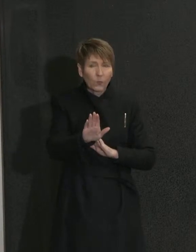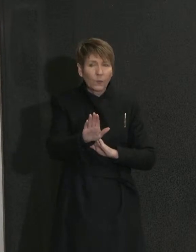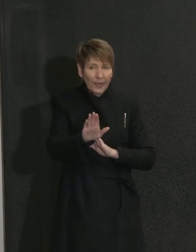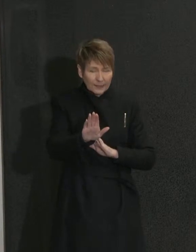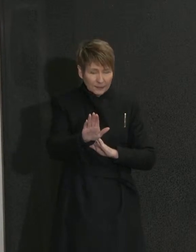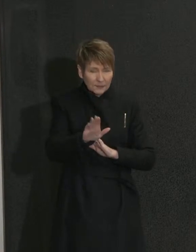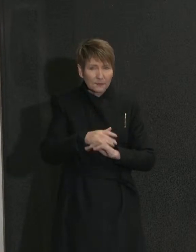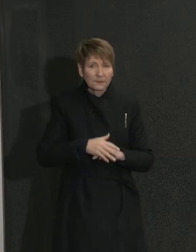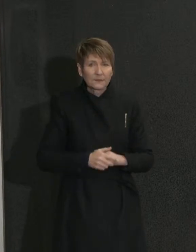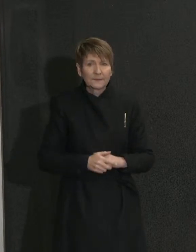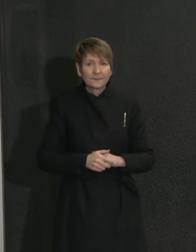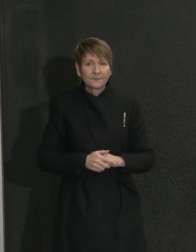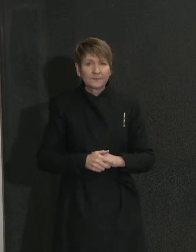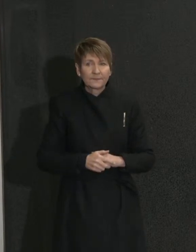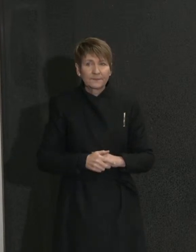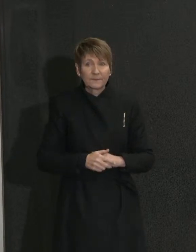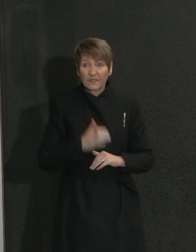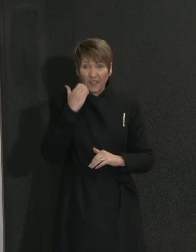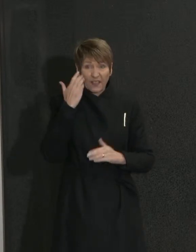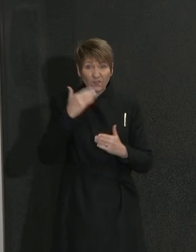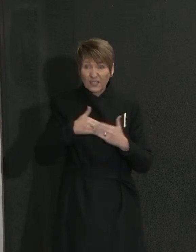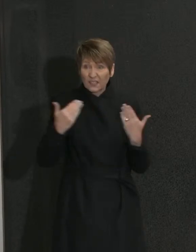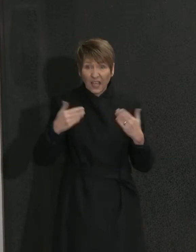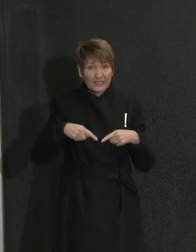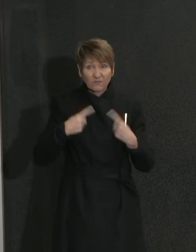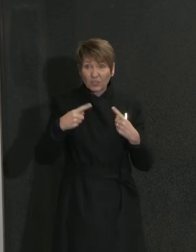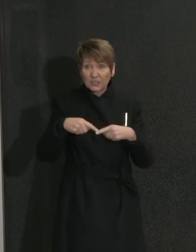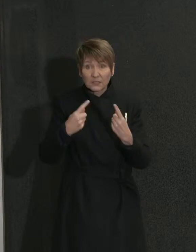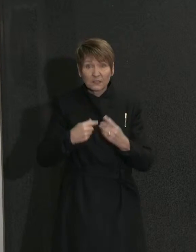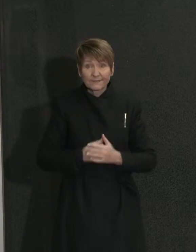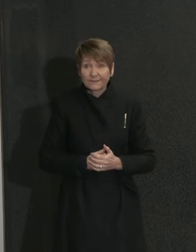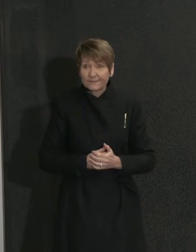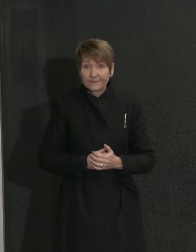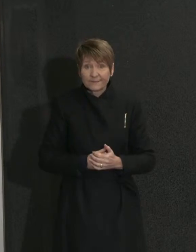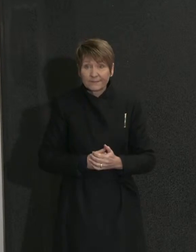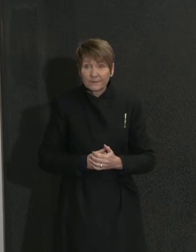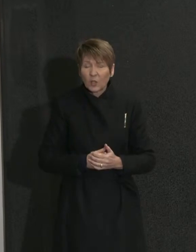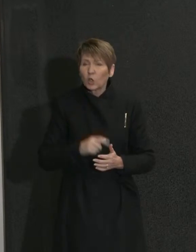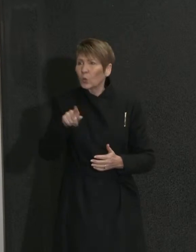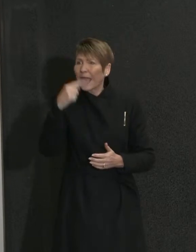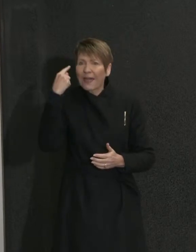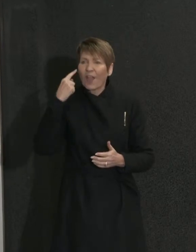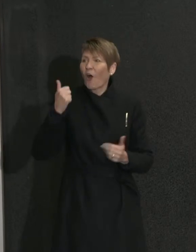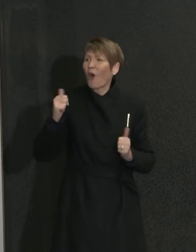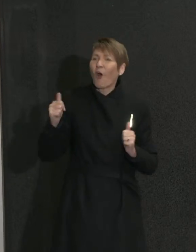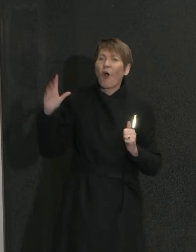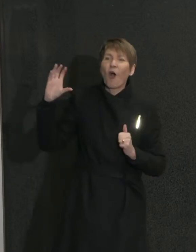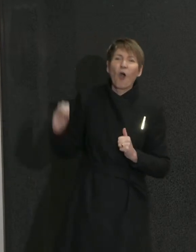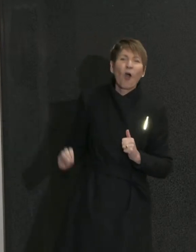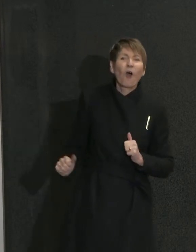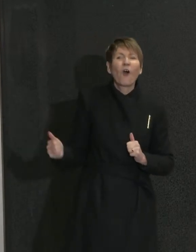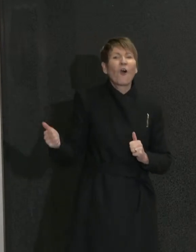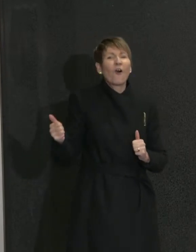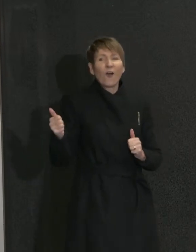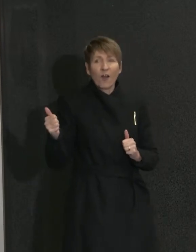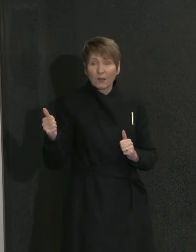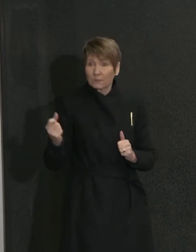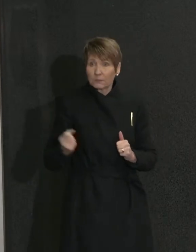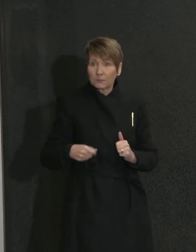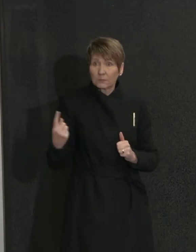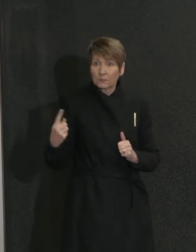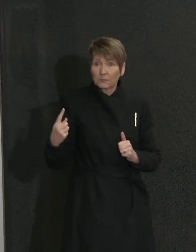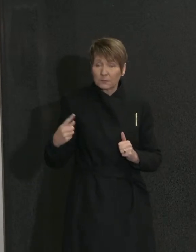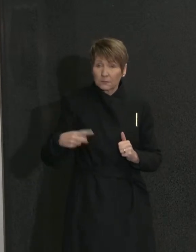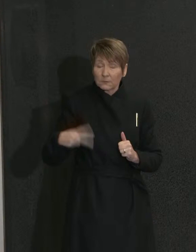every day is a challenge with this, and none of us can have a day off from it. We've all got to keep working hard to make good choices for